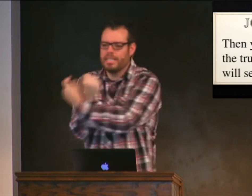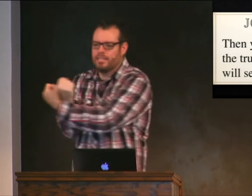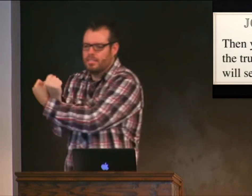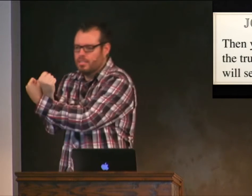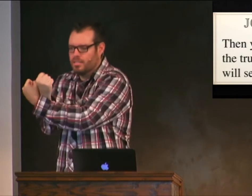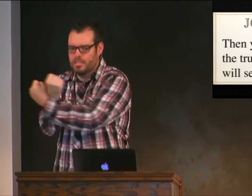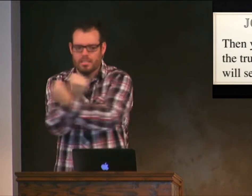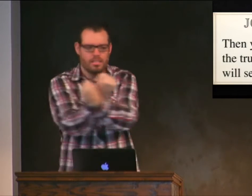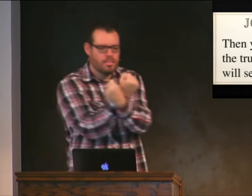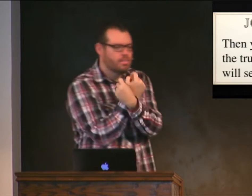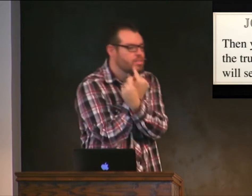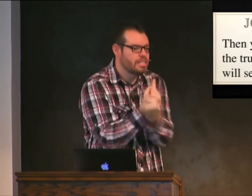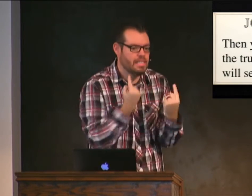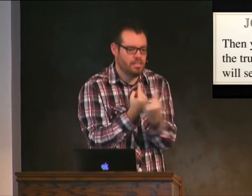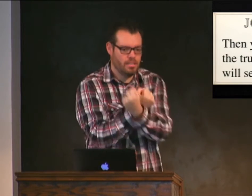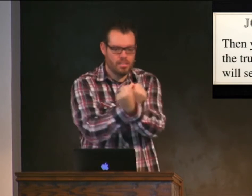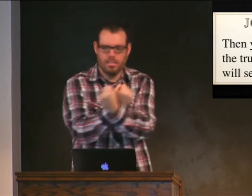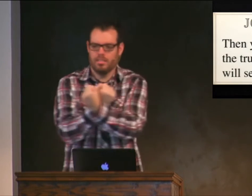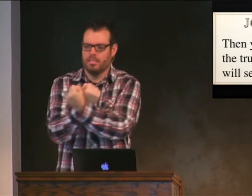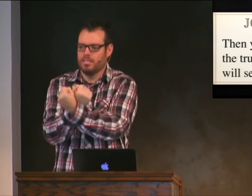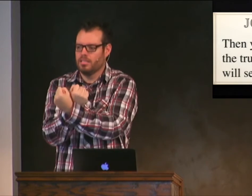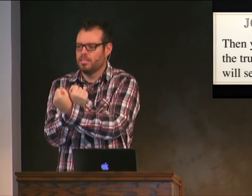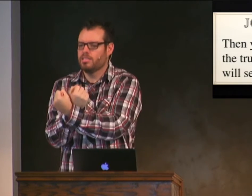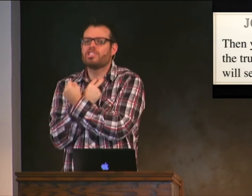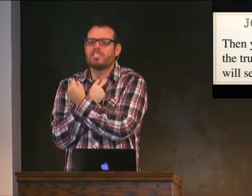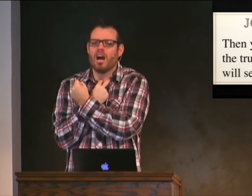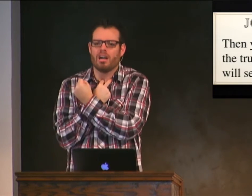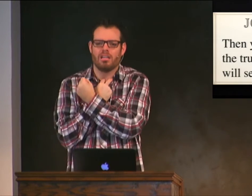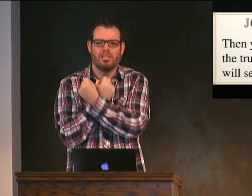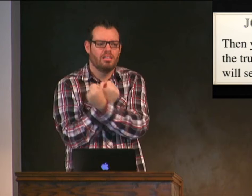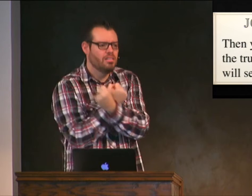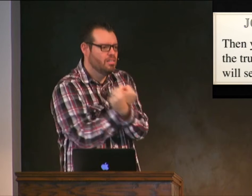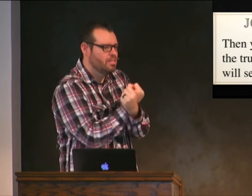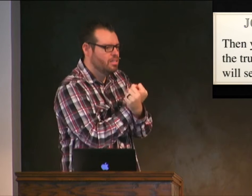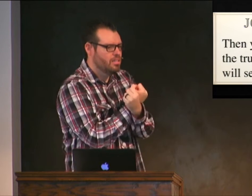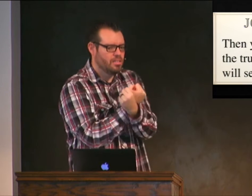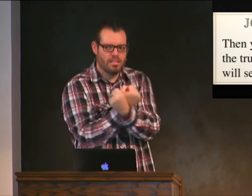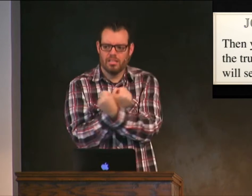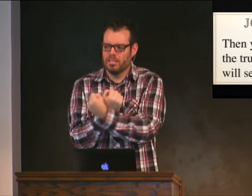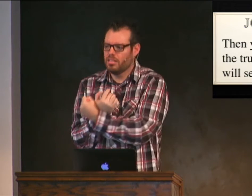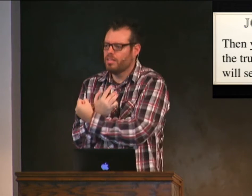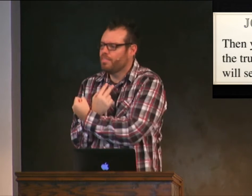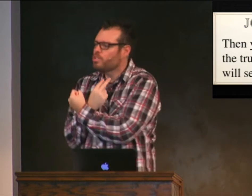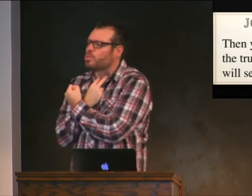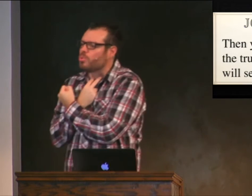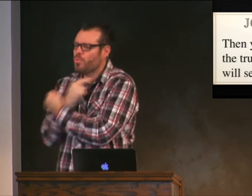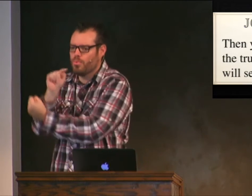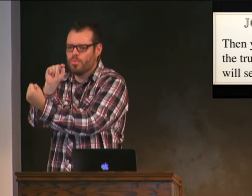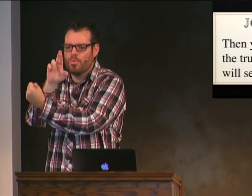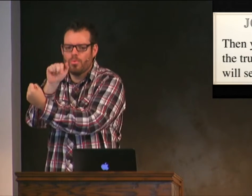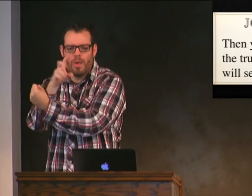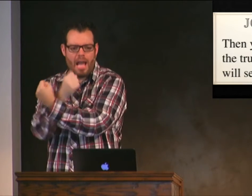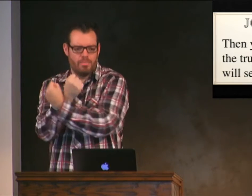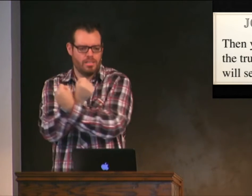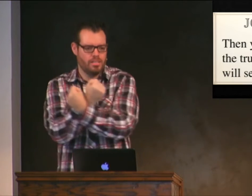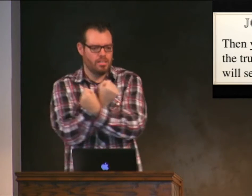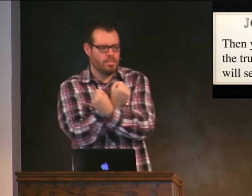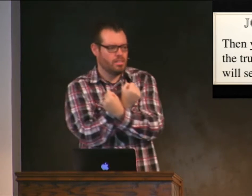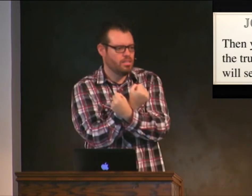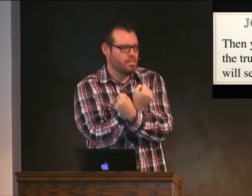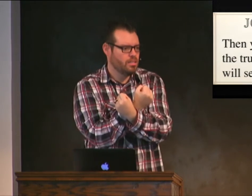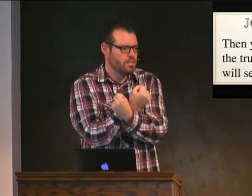to sin, to sin. You're stuck. You feel